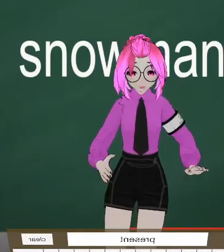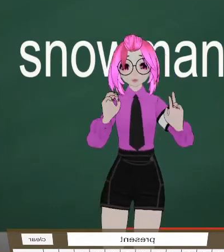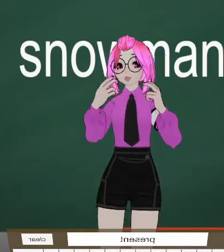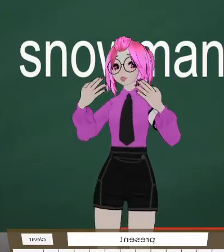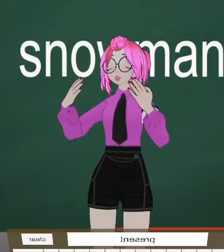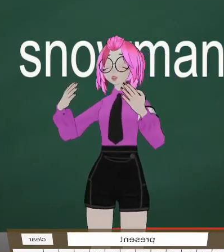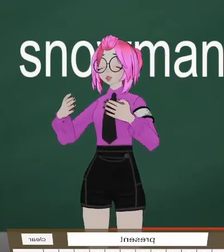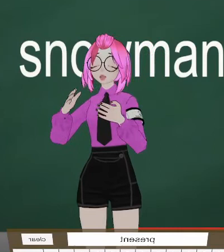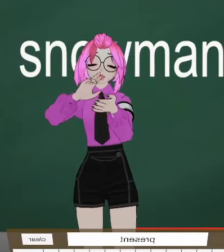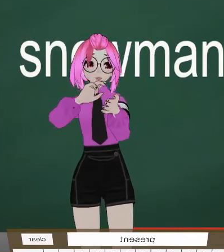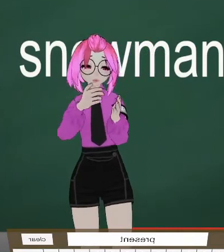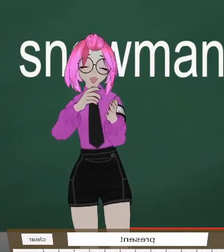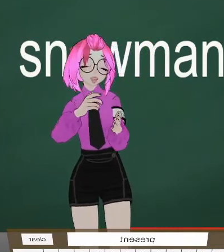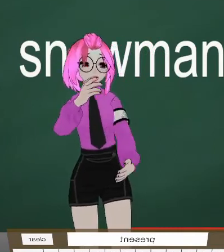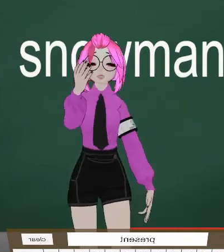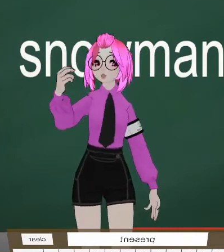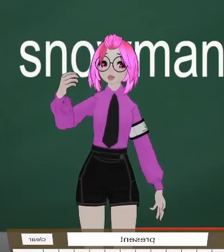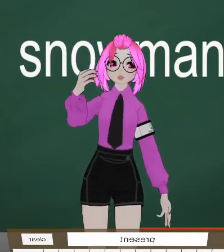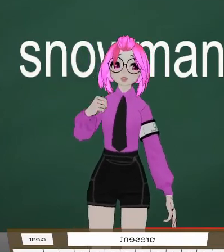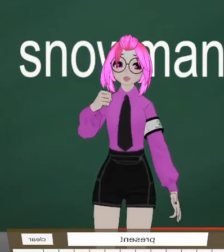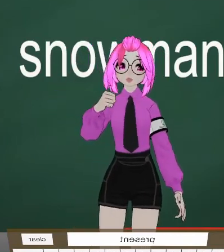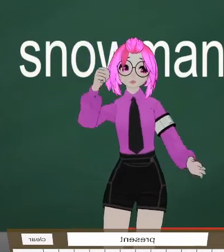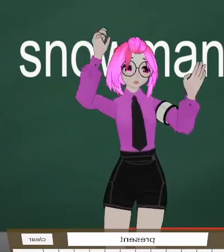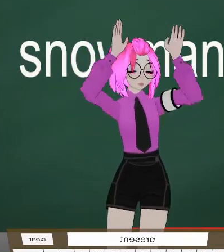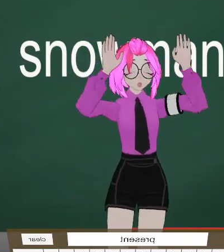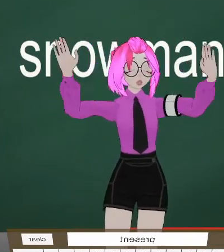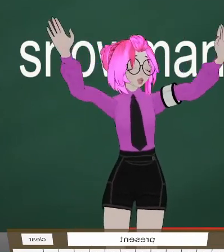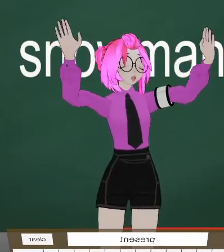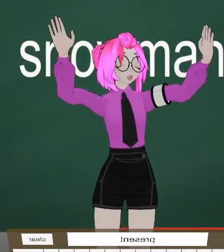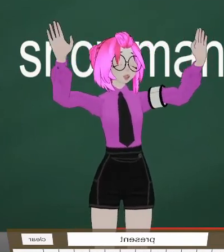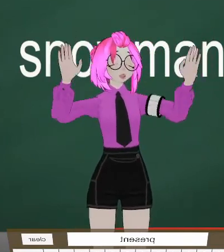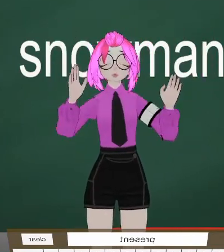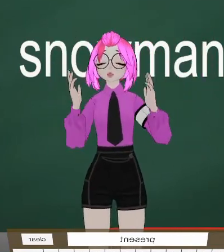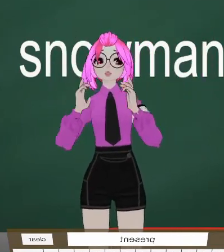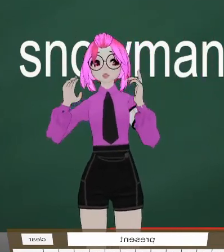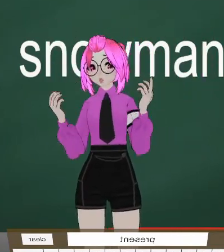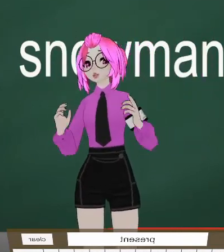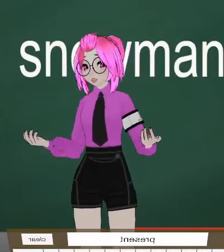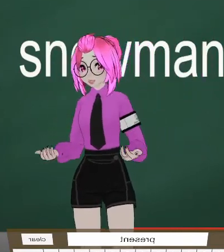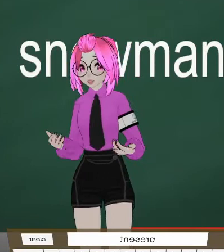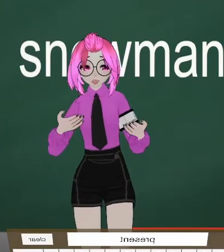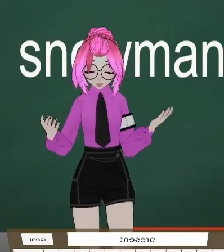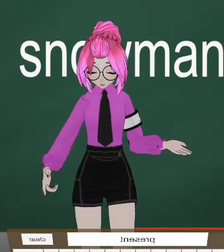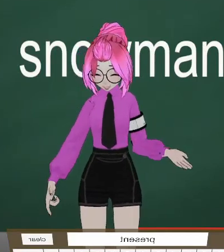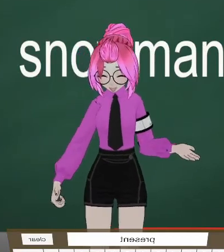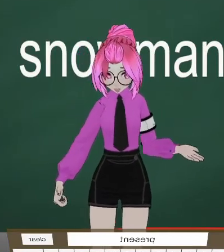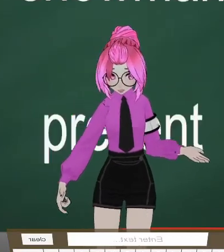okay so we have the cookies we have the milk we have the reindeer and we have santa so what else do